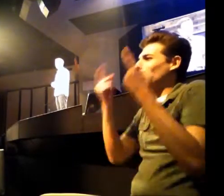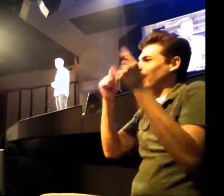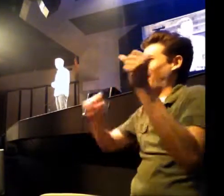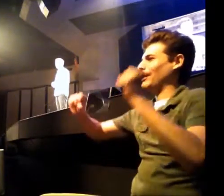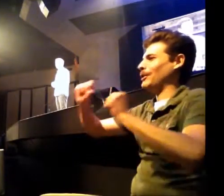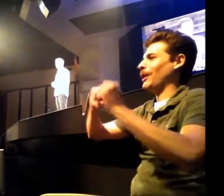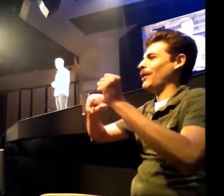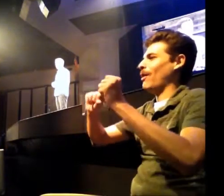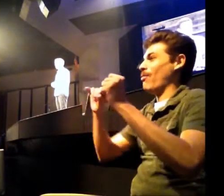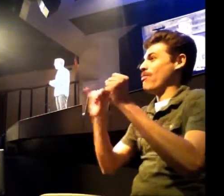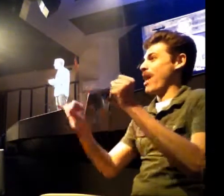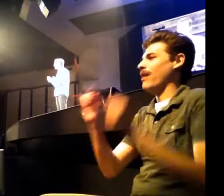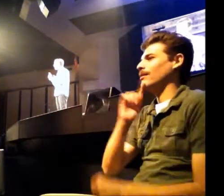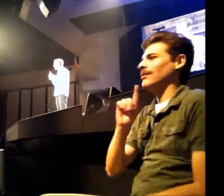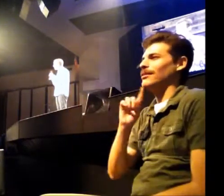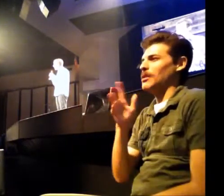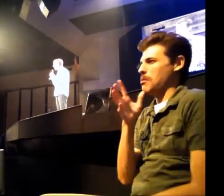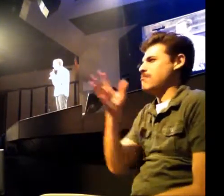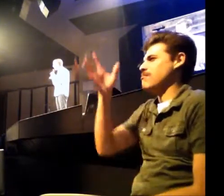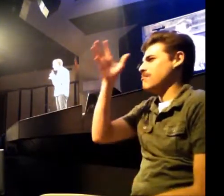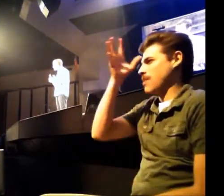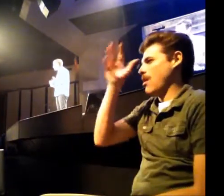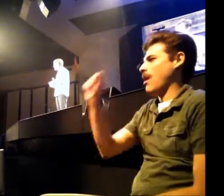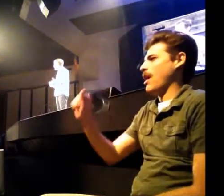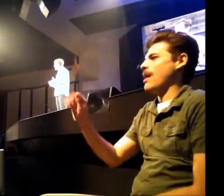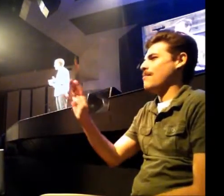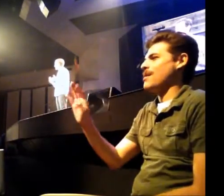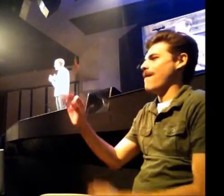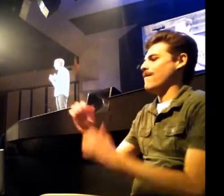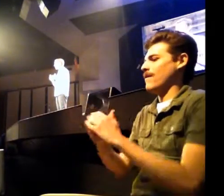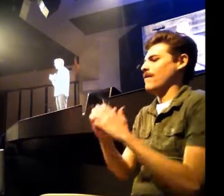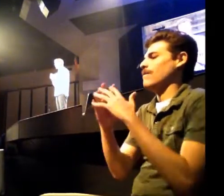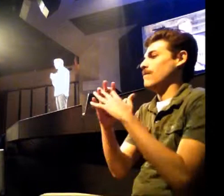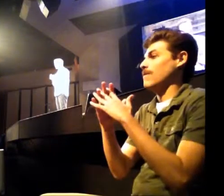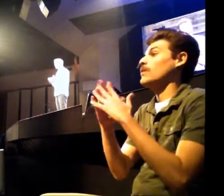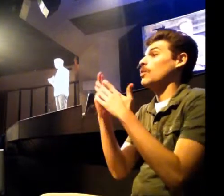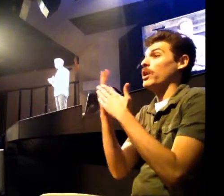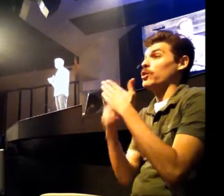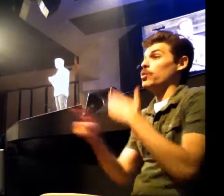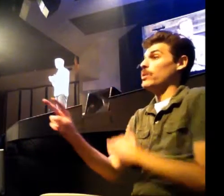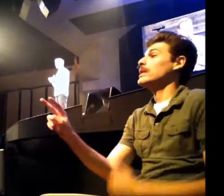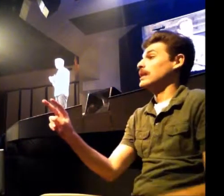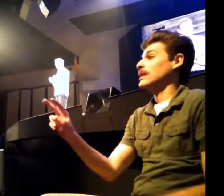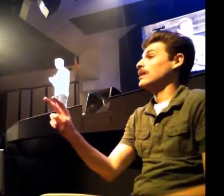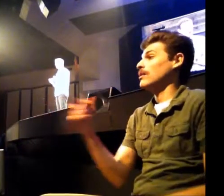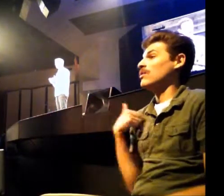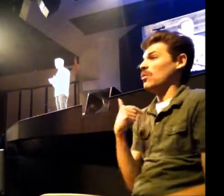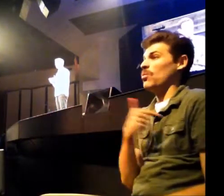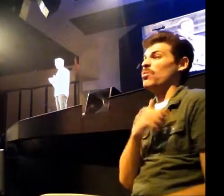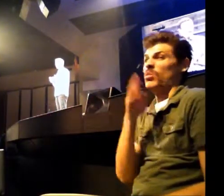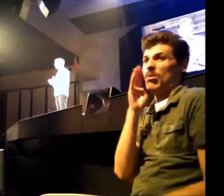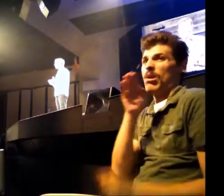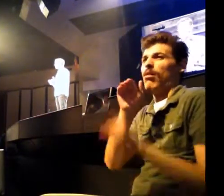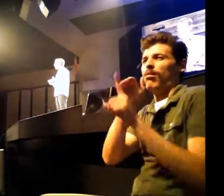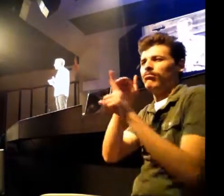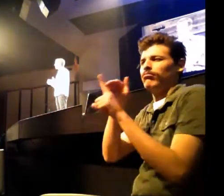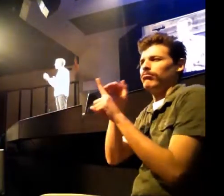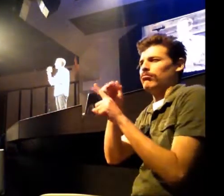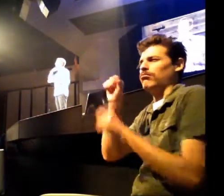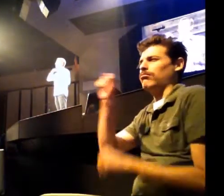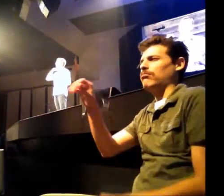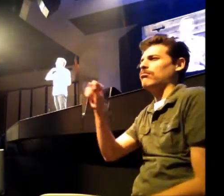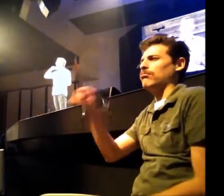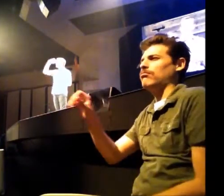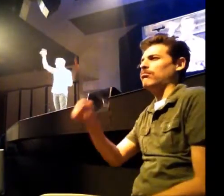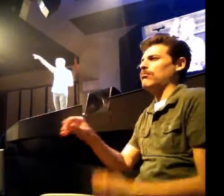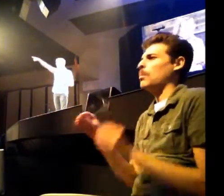Adult Bible Fellowship is all about. We're going to be launching that in 2 weeks, and so just pay attention as we're going to talk more about how to get involved in that. In